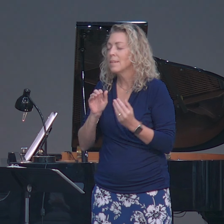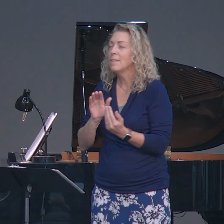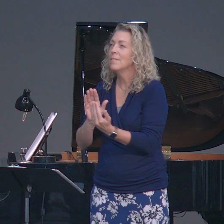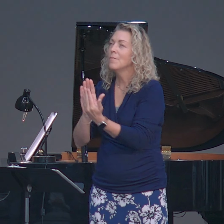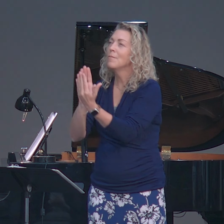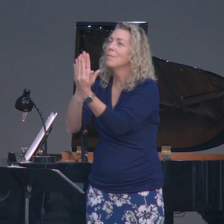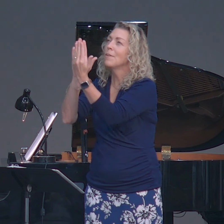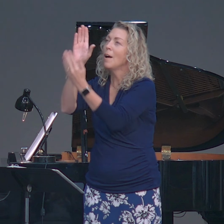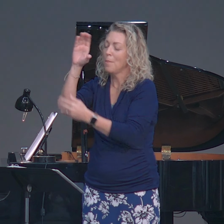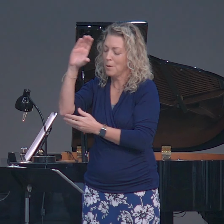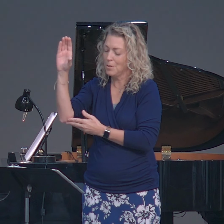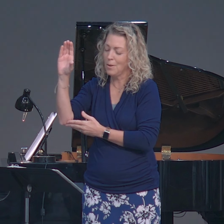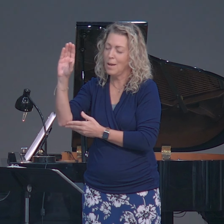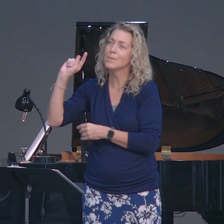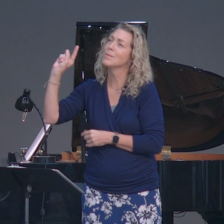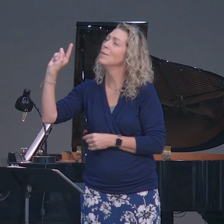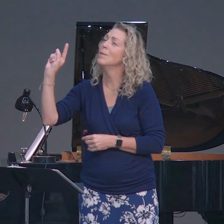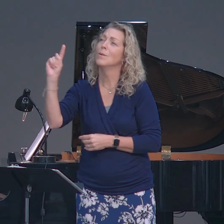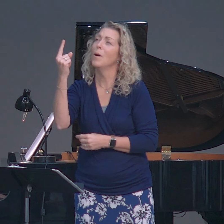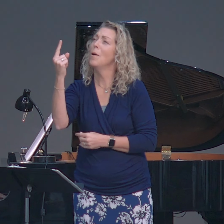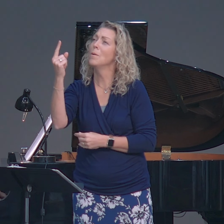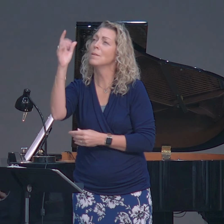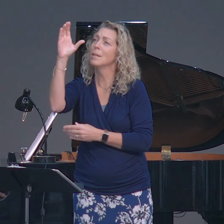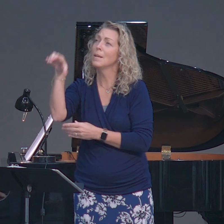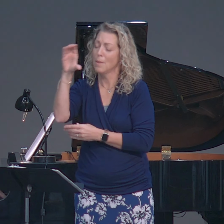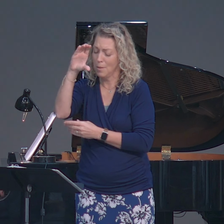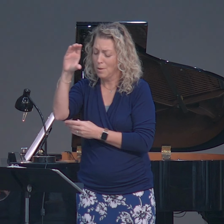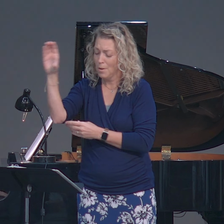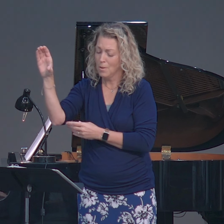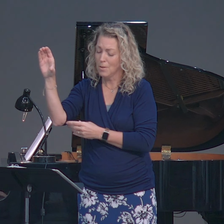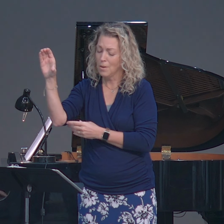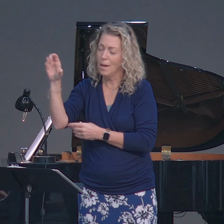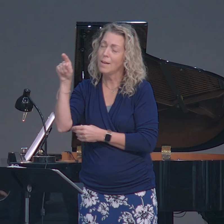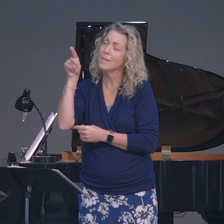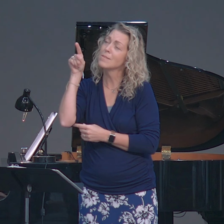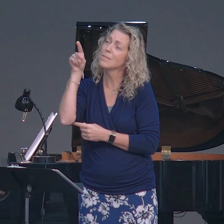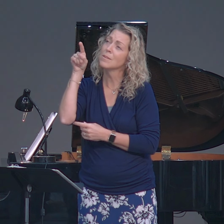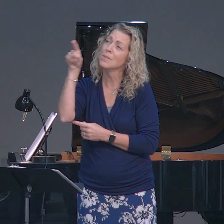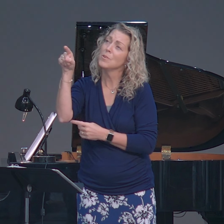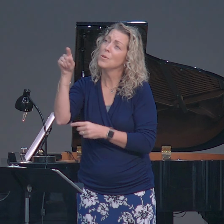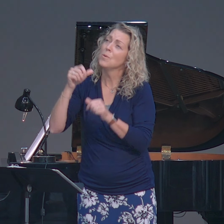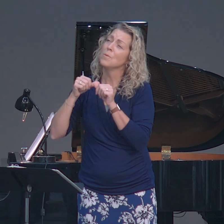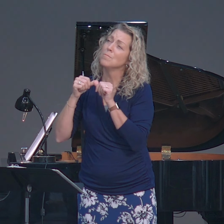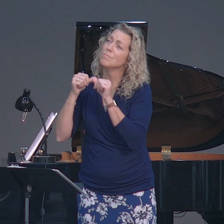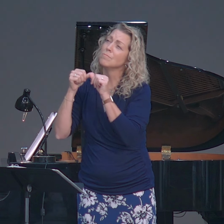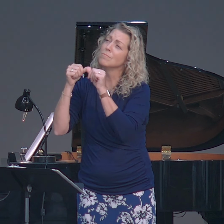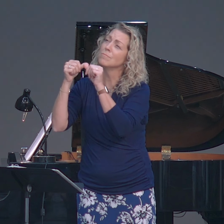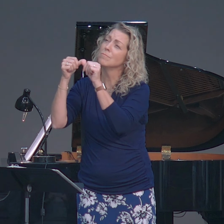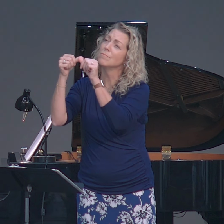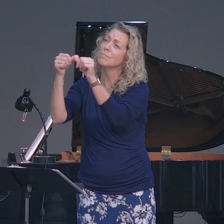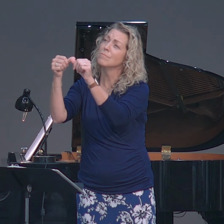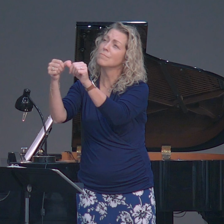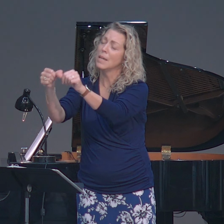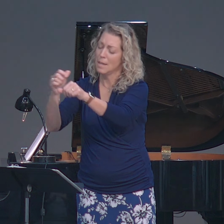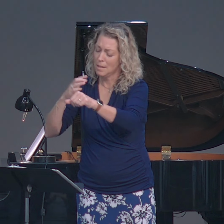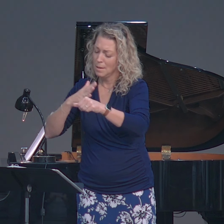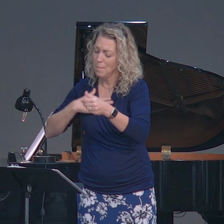me. In the cross, the cross, be